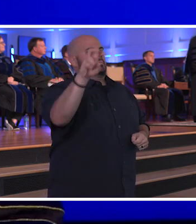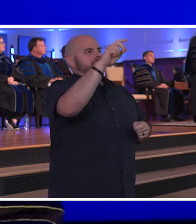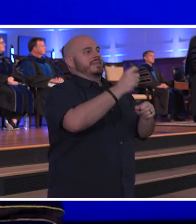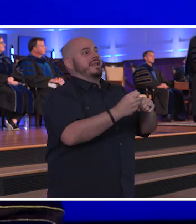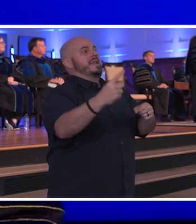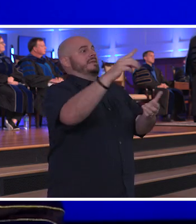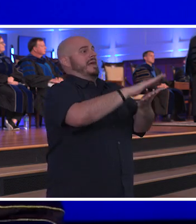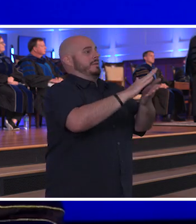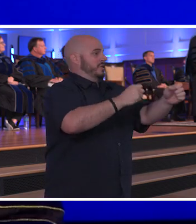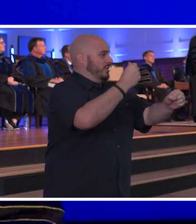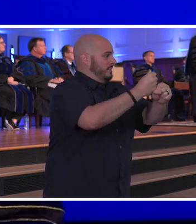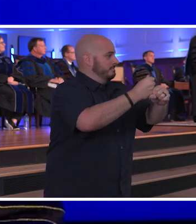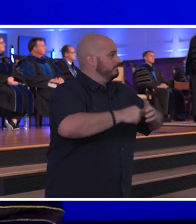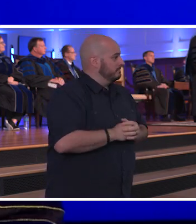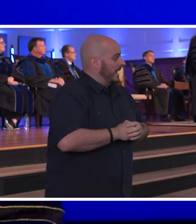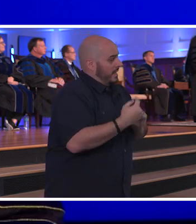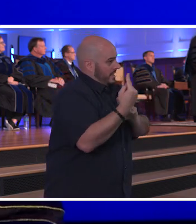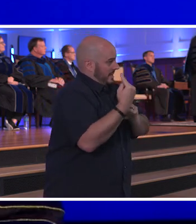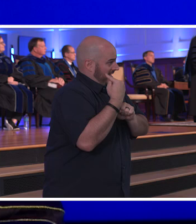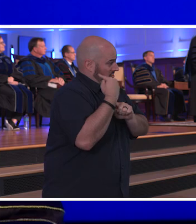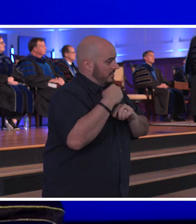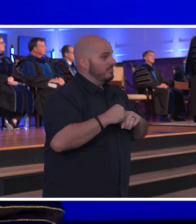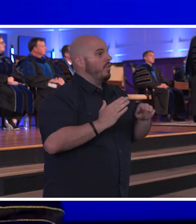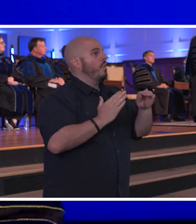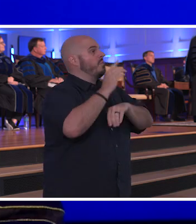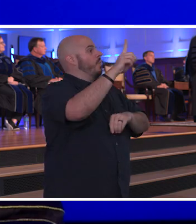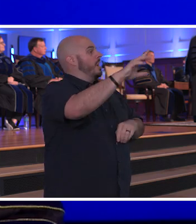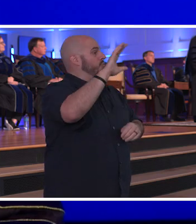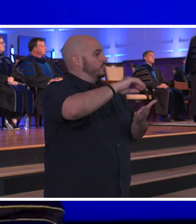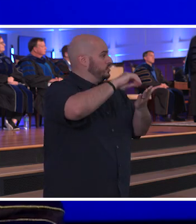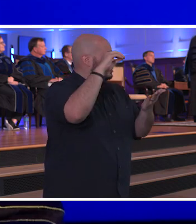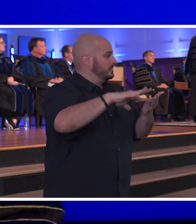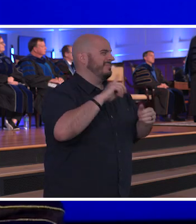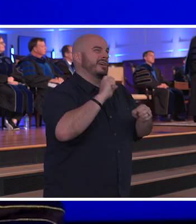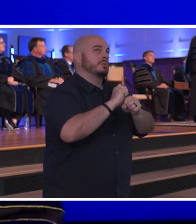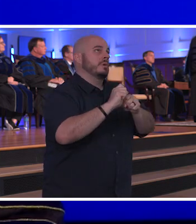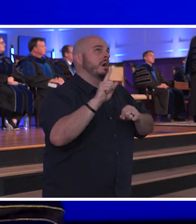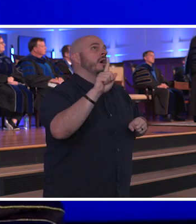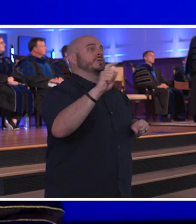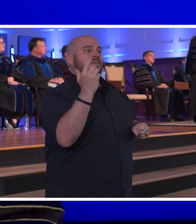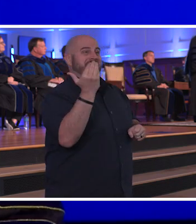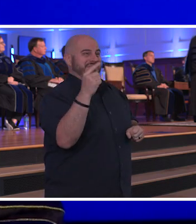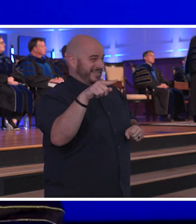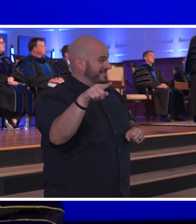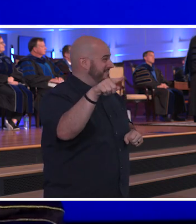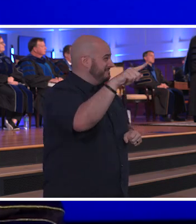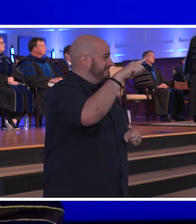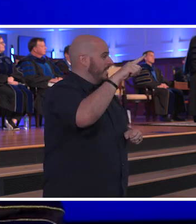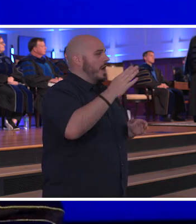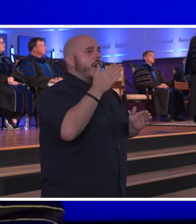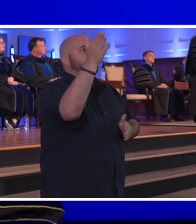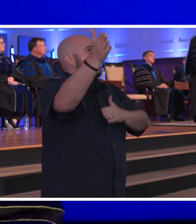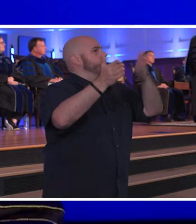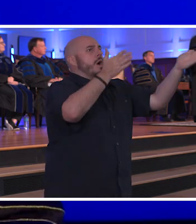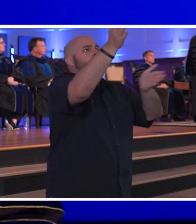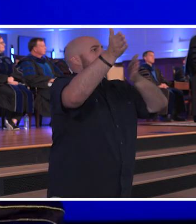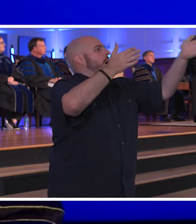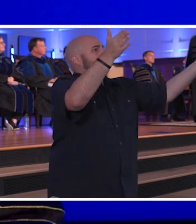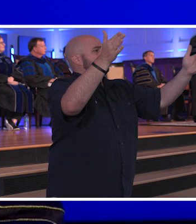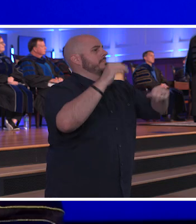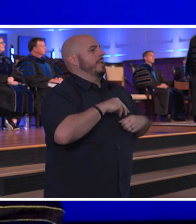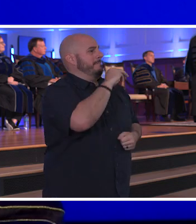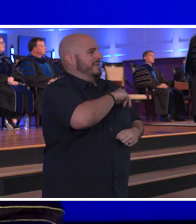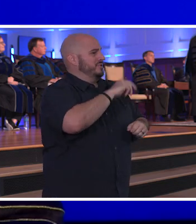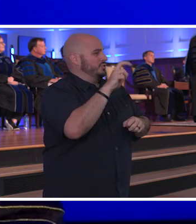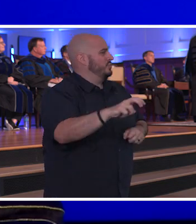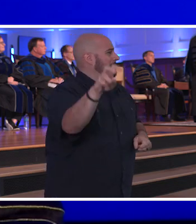year, more than 100 students, actually 115 of you, went on mission trips somewhere in 9